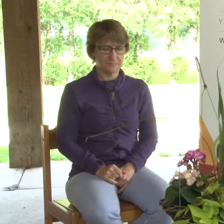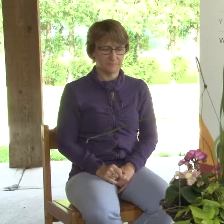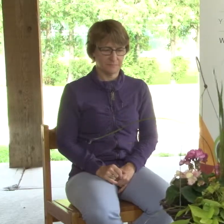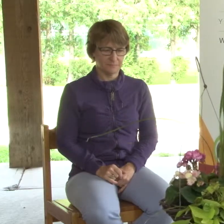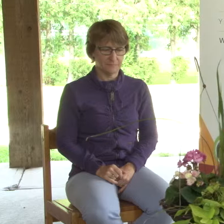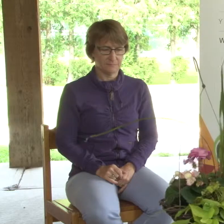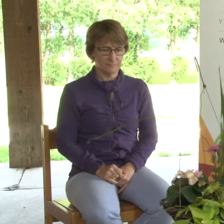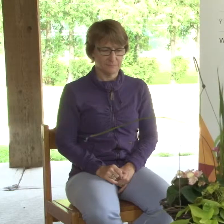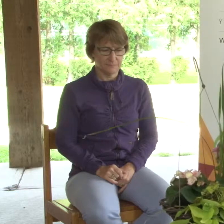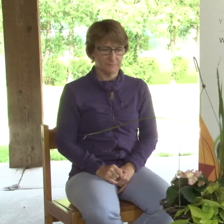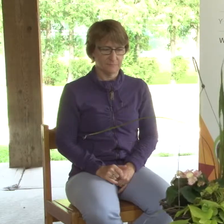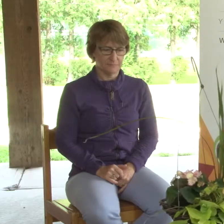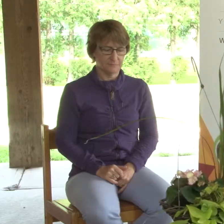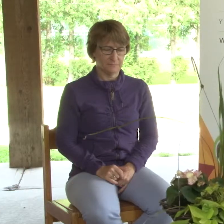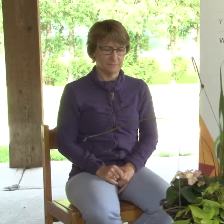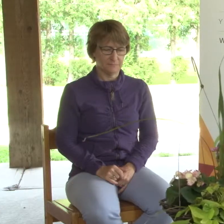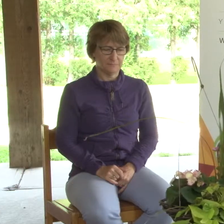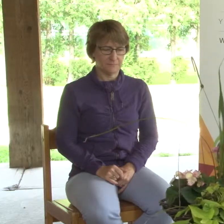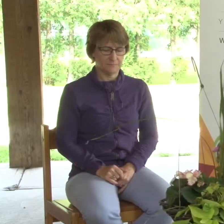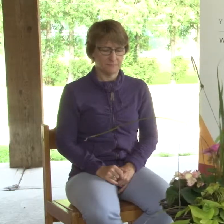And put it in.